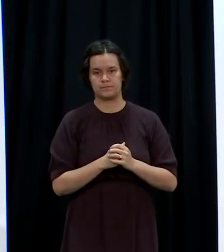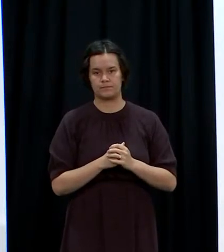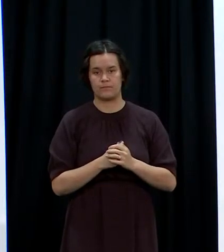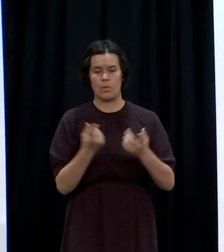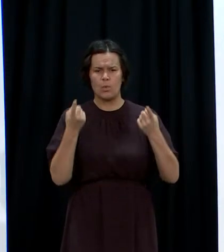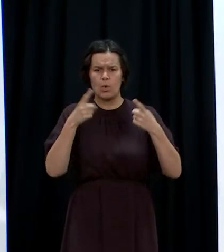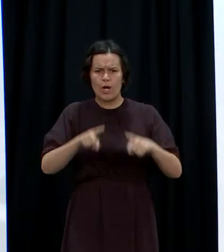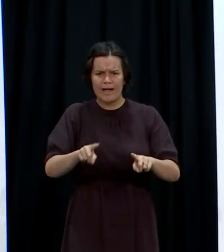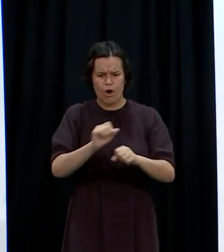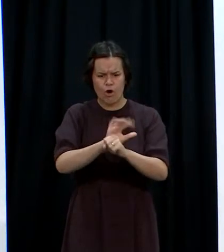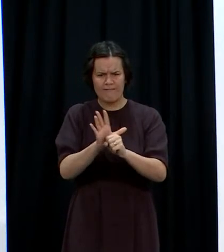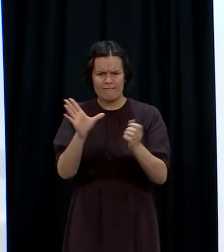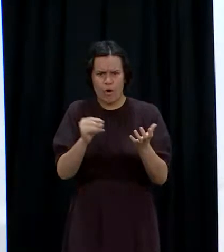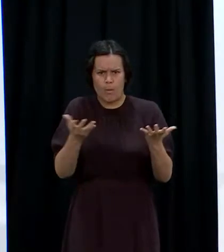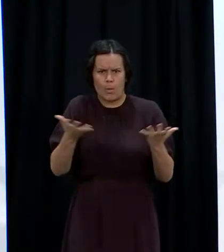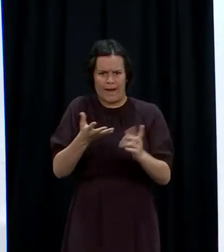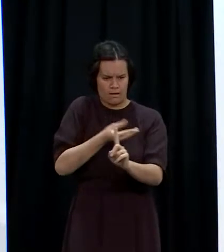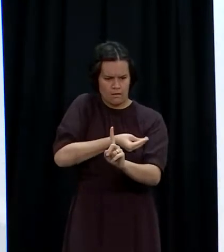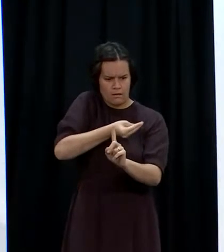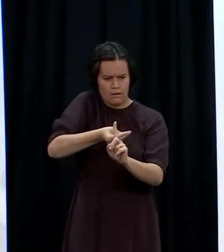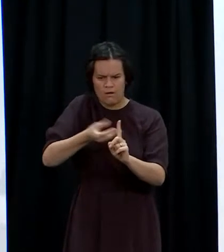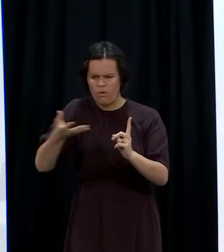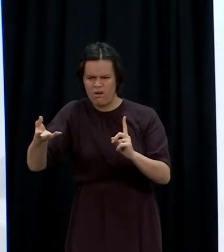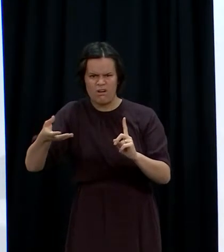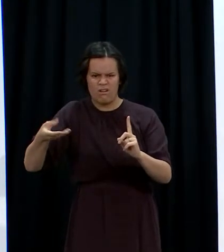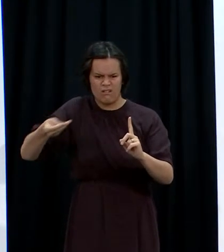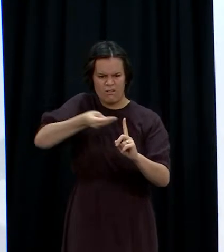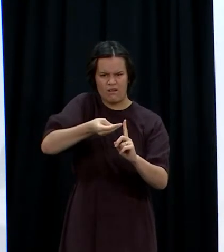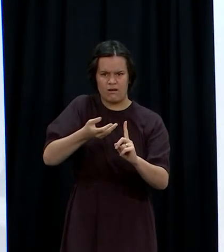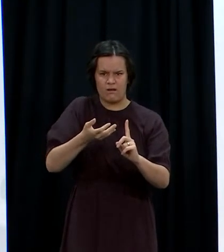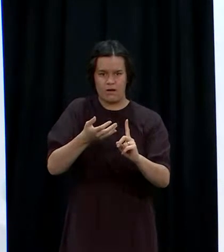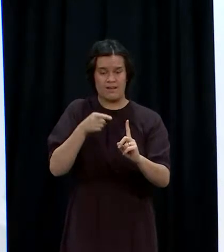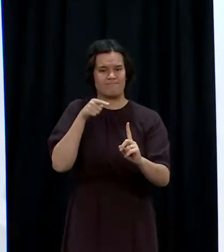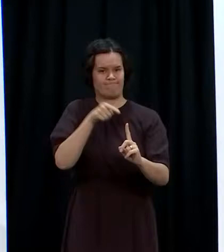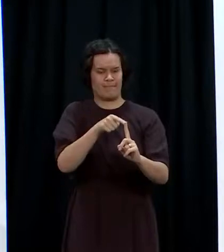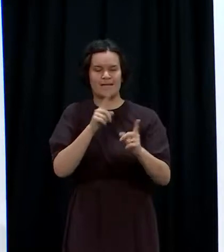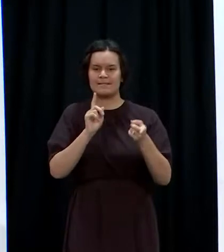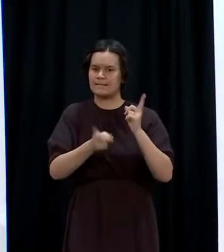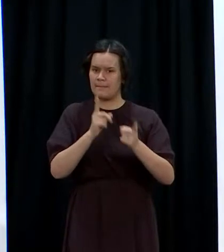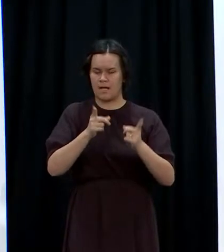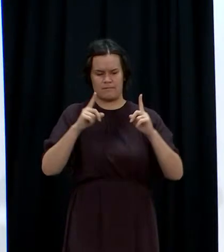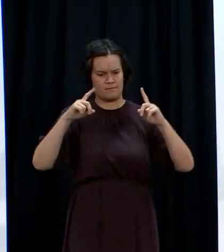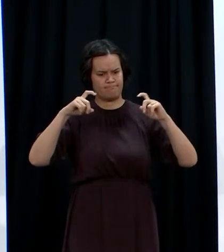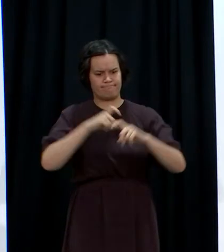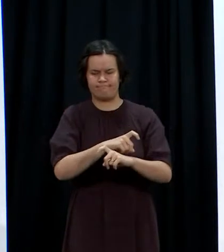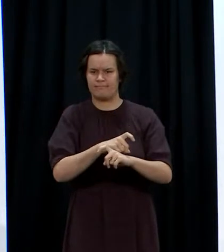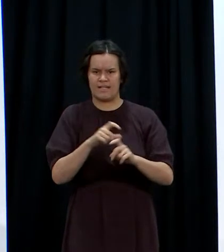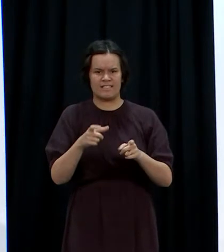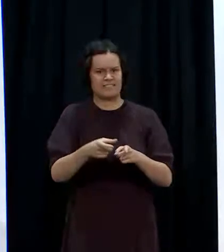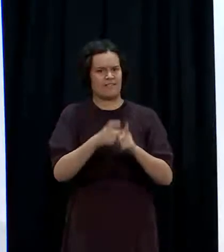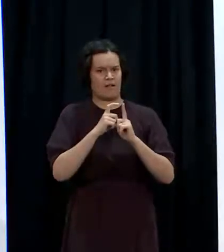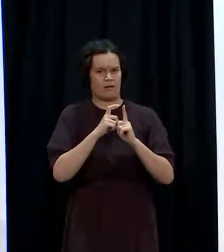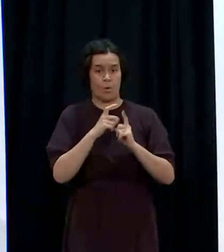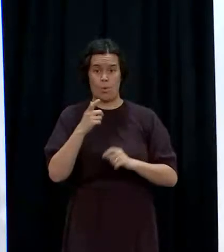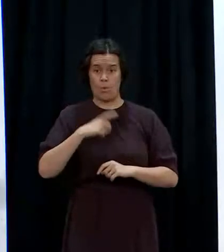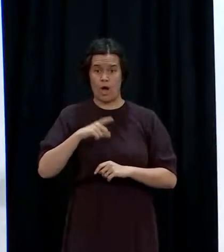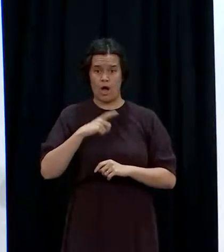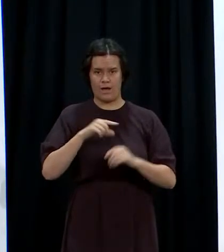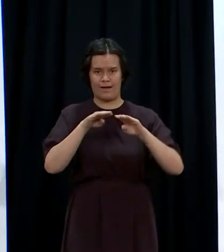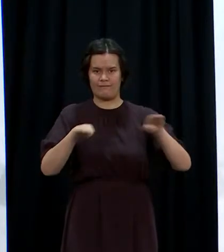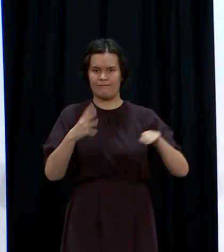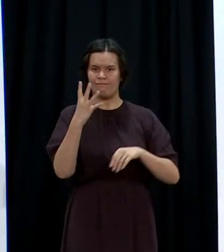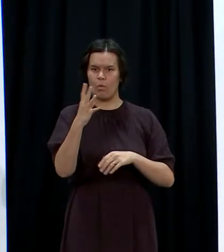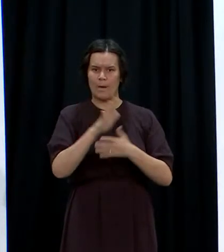some time, especially when considering a small likelihood of exposure and where there are no clear links to an exposure